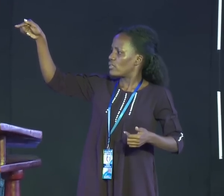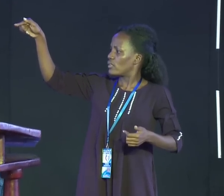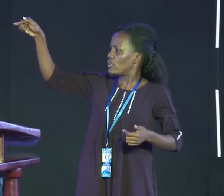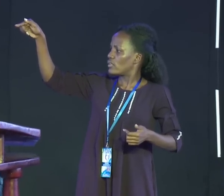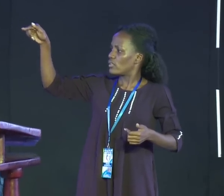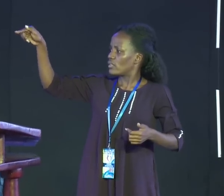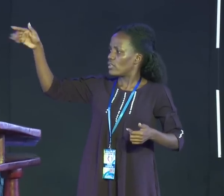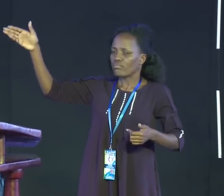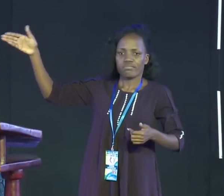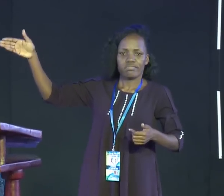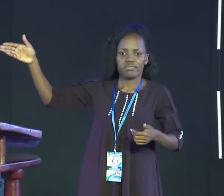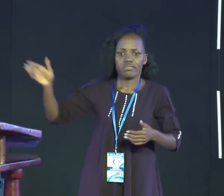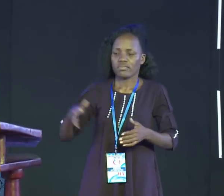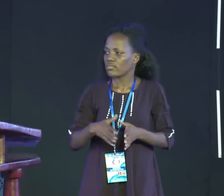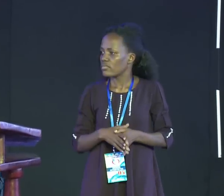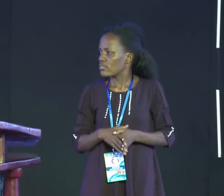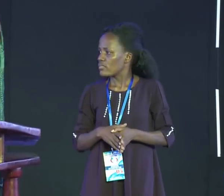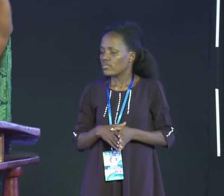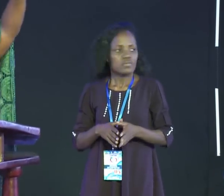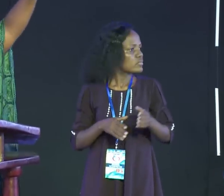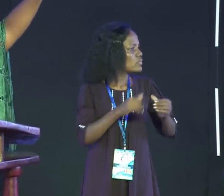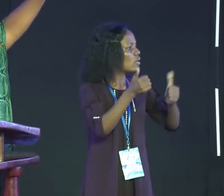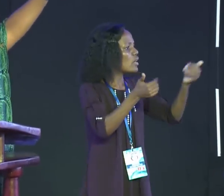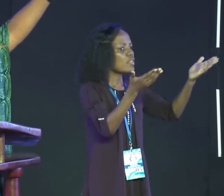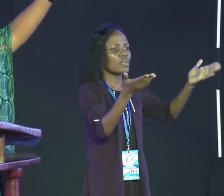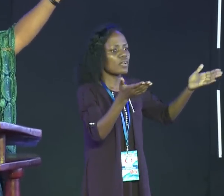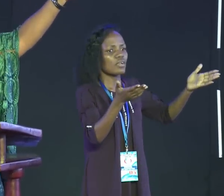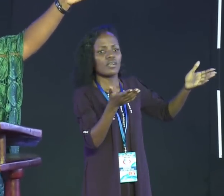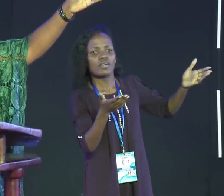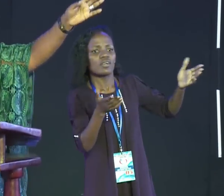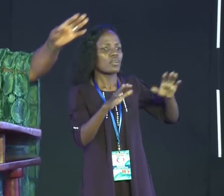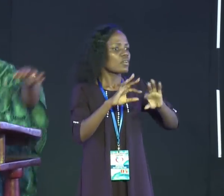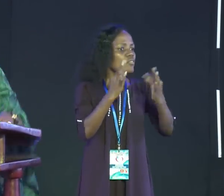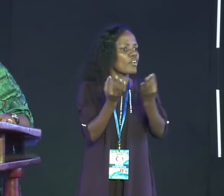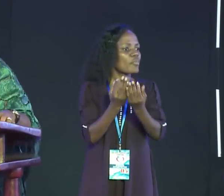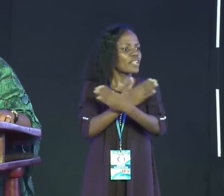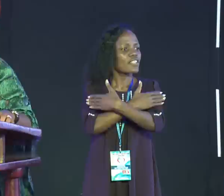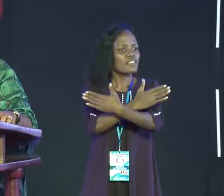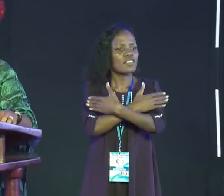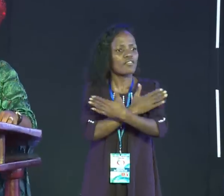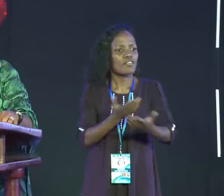Omulala wuno wano. One is here. Abalala bali wasibalaba.